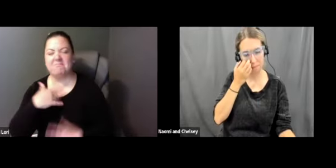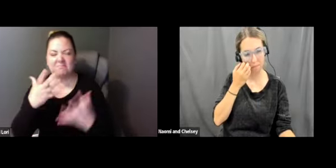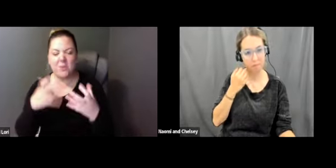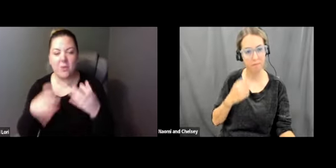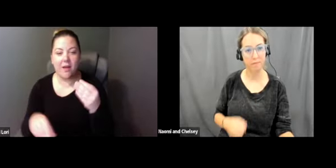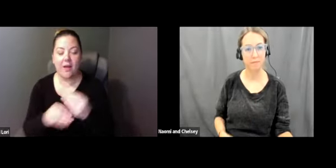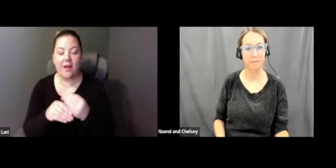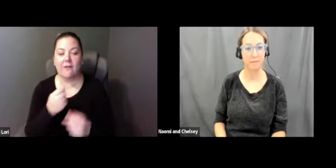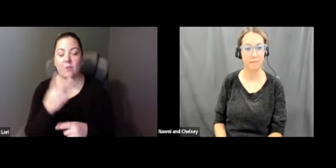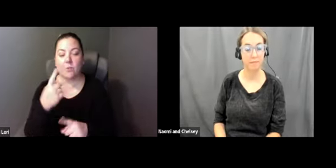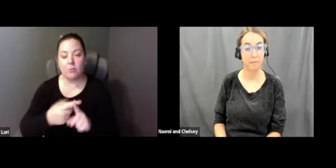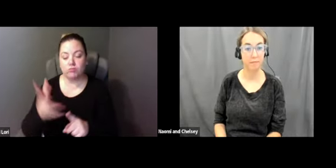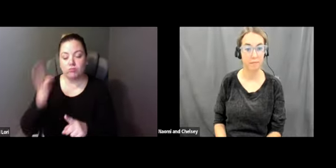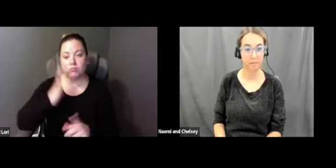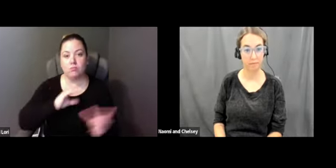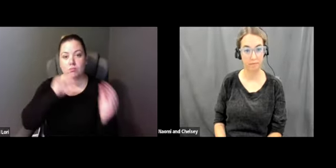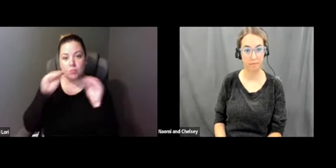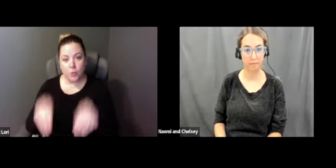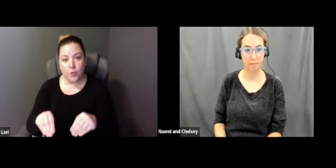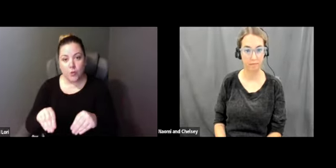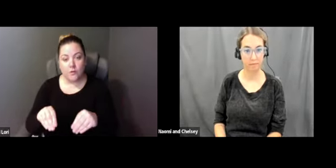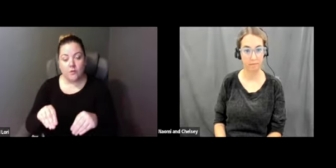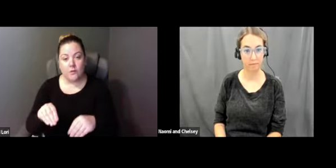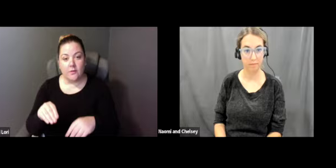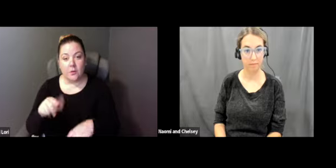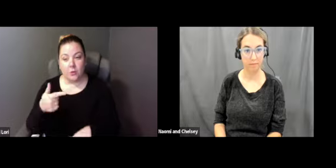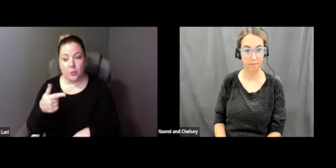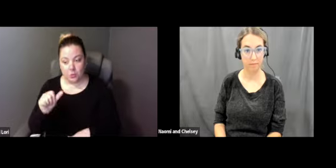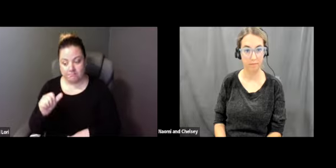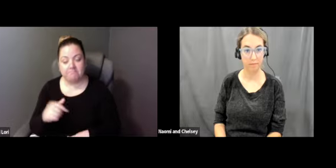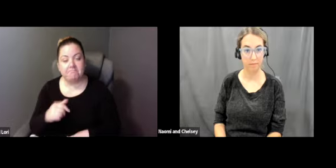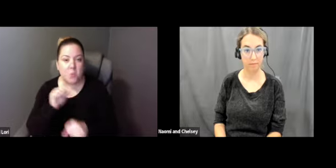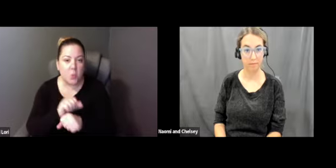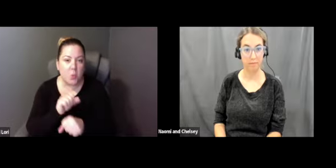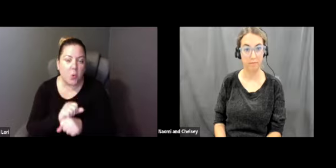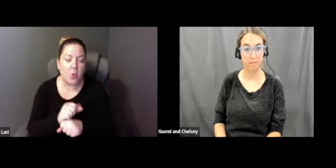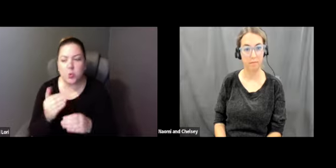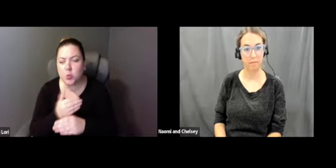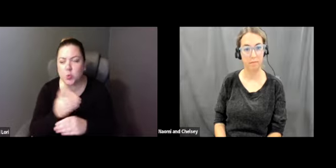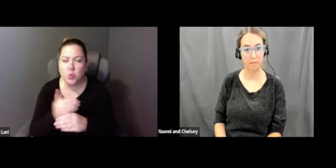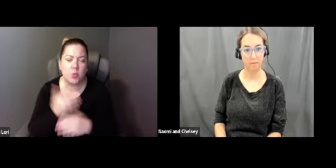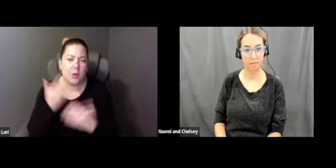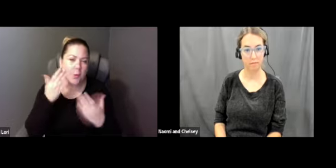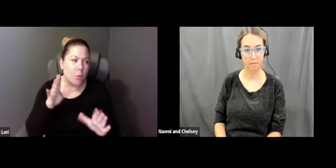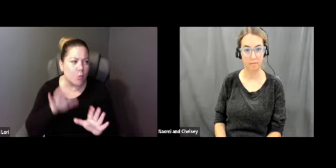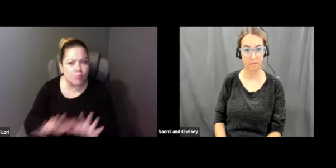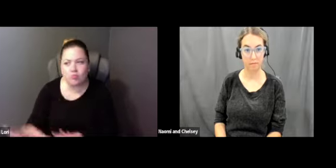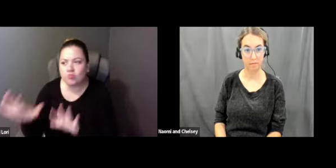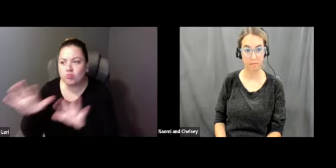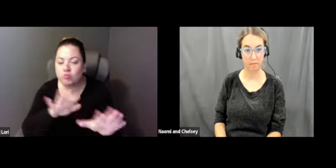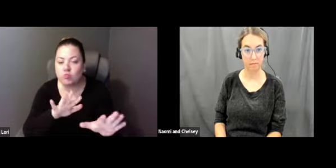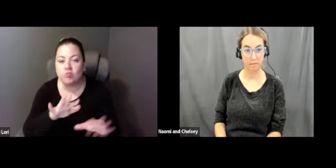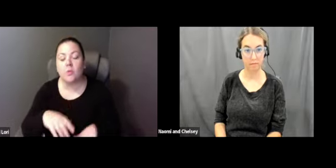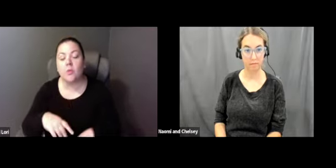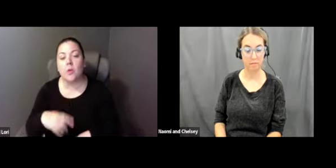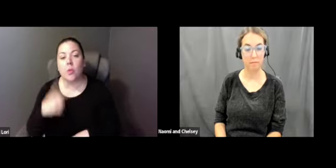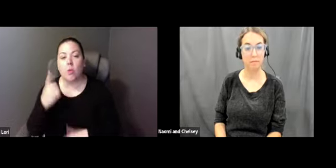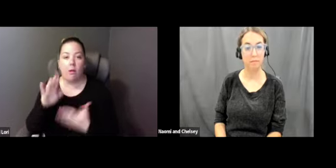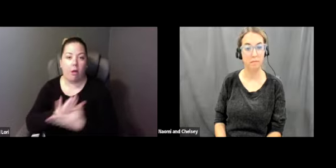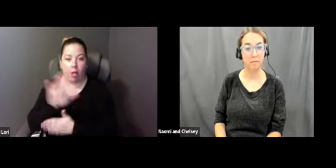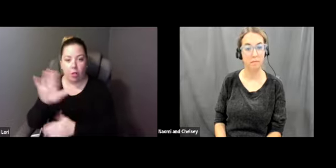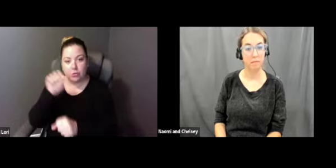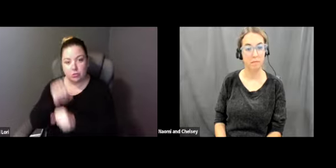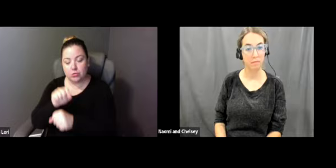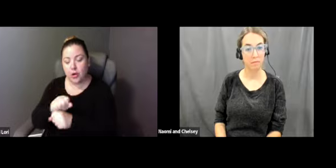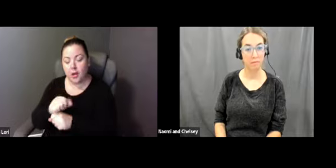couple months ago when I just moved to Georgia. One of the first assignments I took was in a college setting. And of course, these are some of the things we